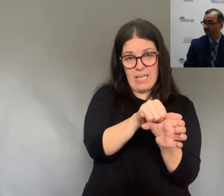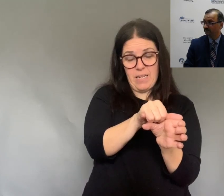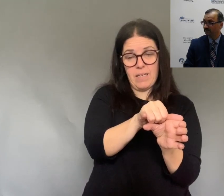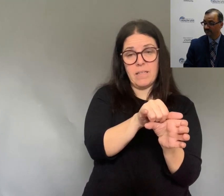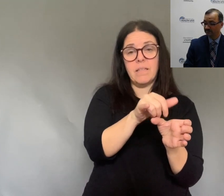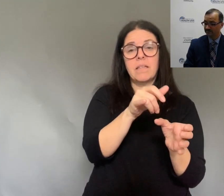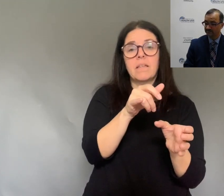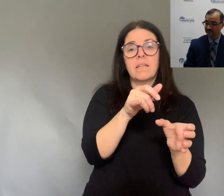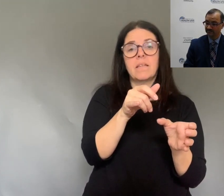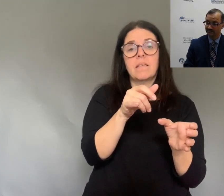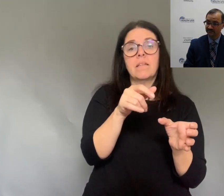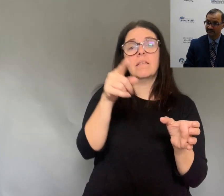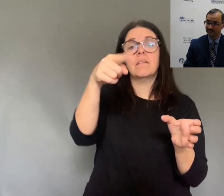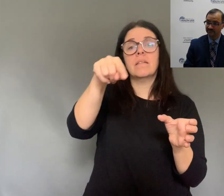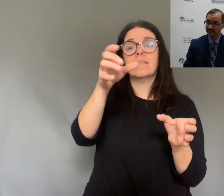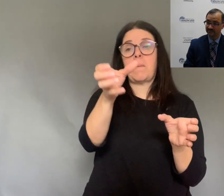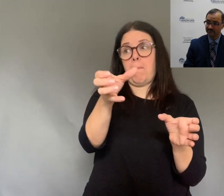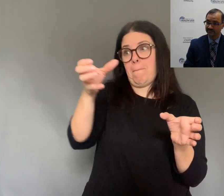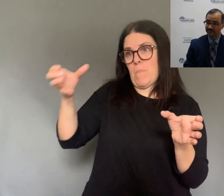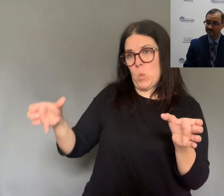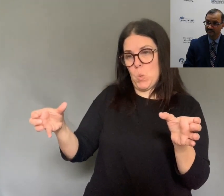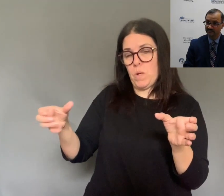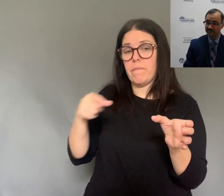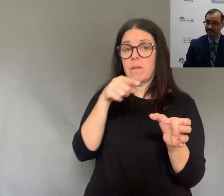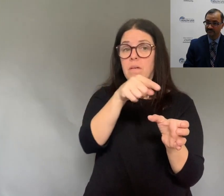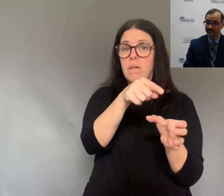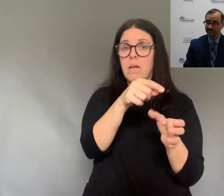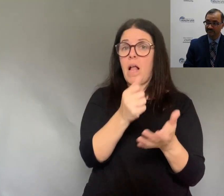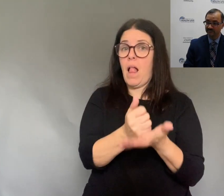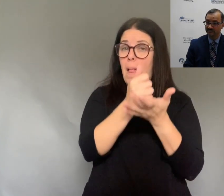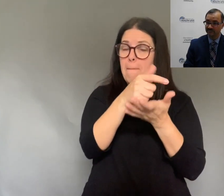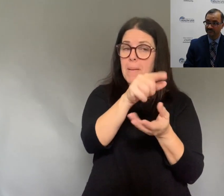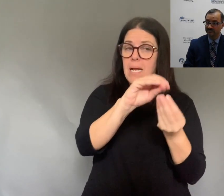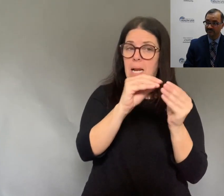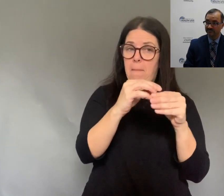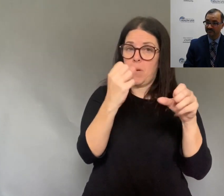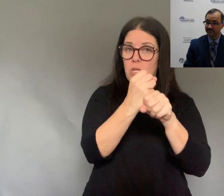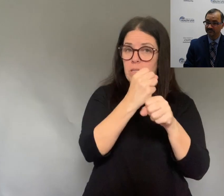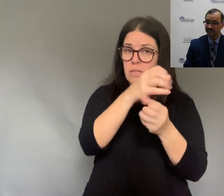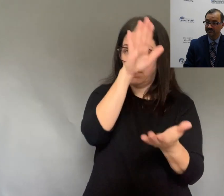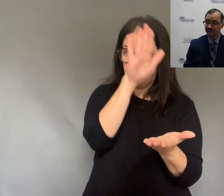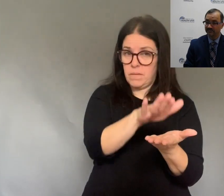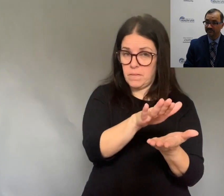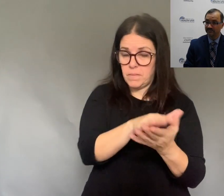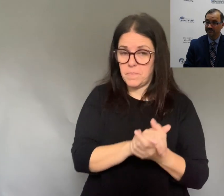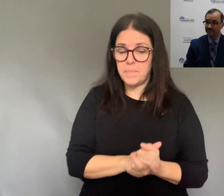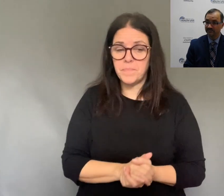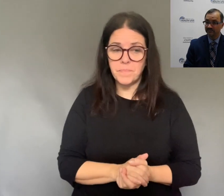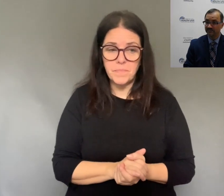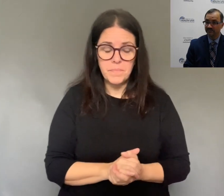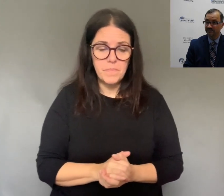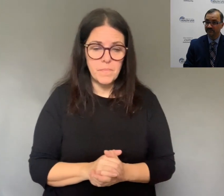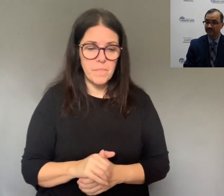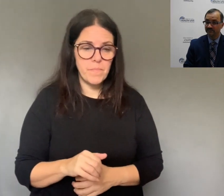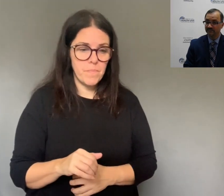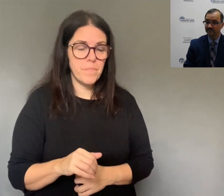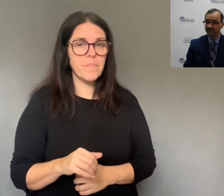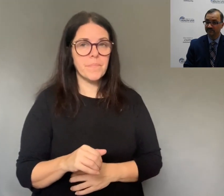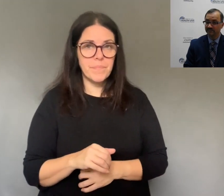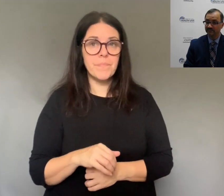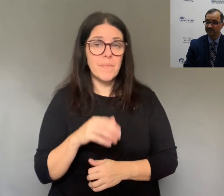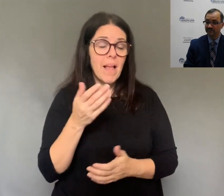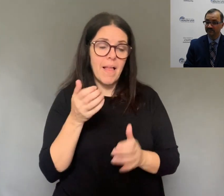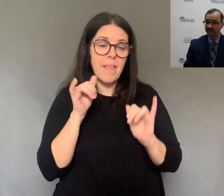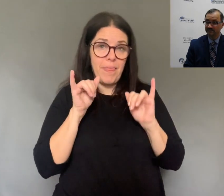What I mean is the people that are at the long-term care home that are there now, still there, has moving the